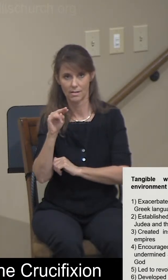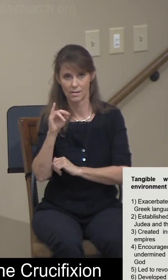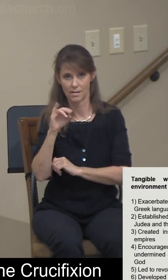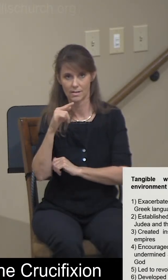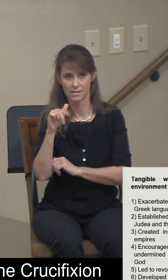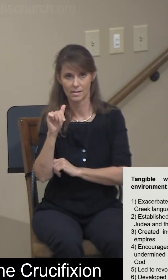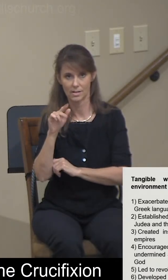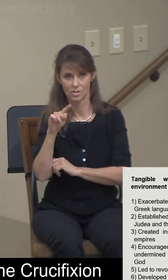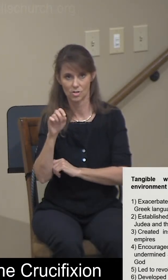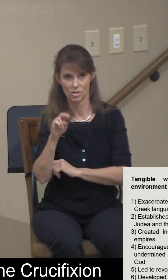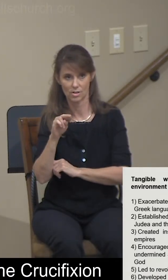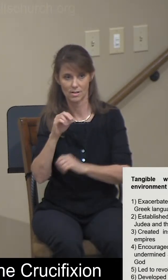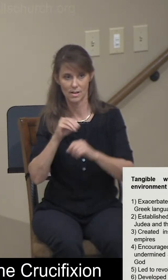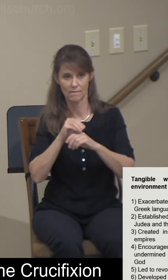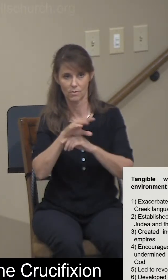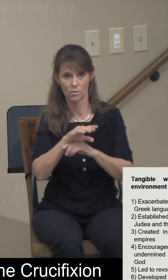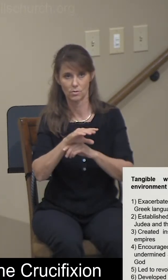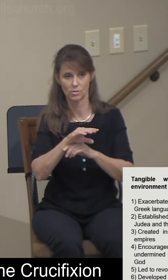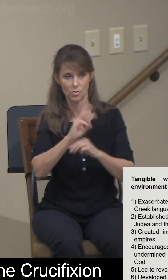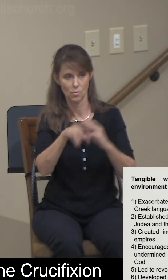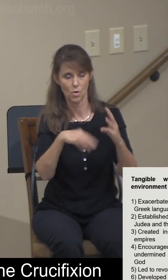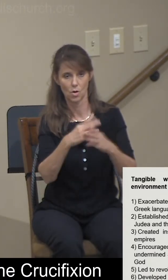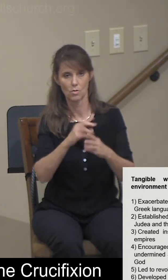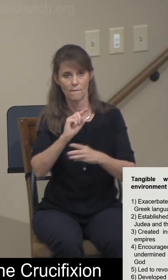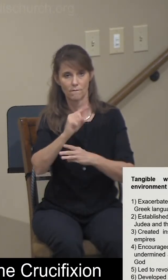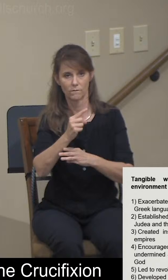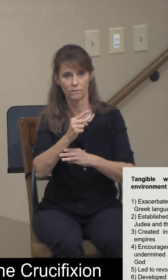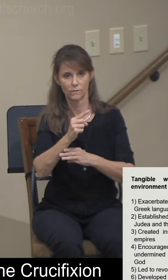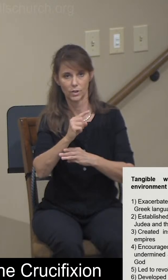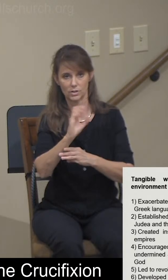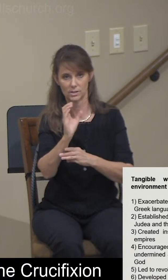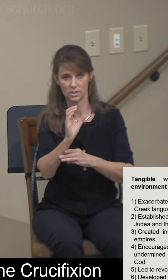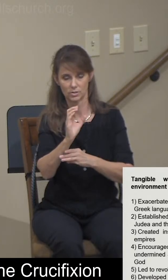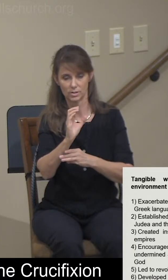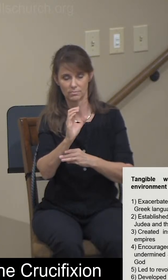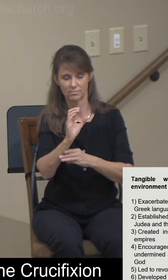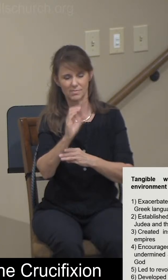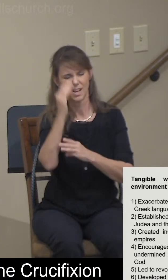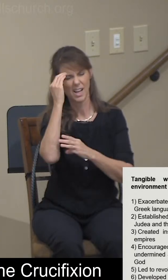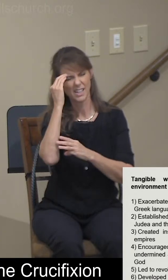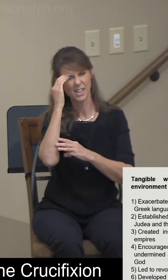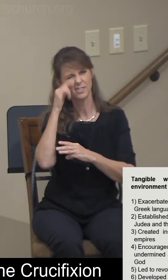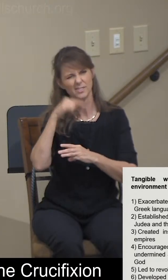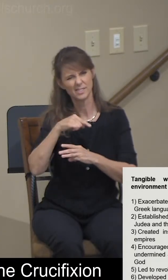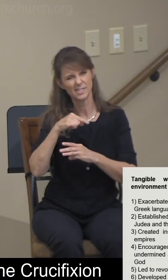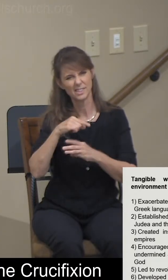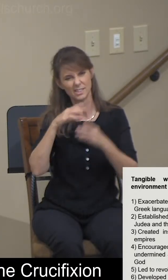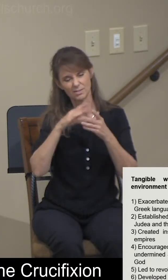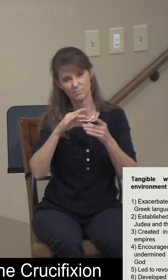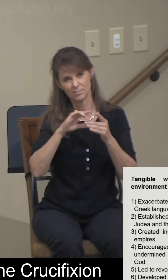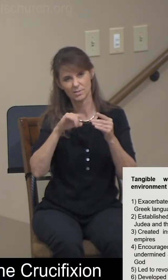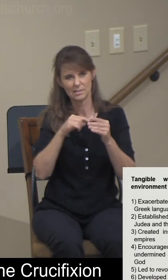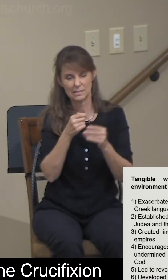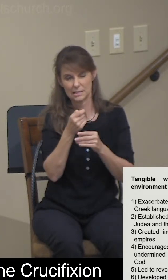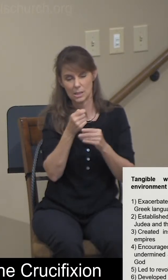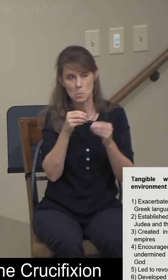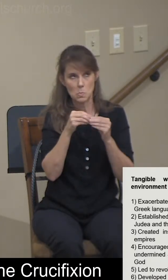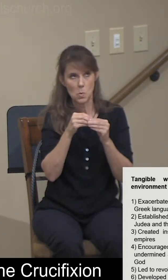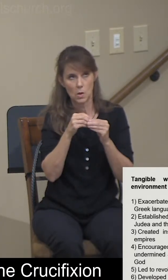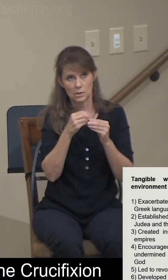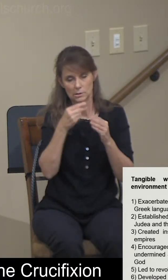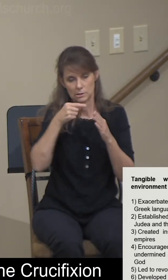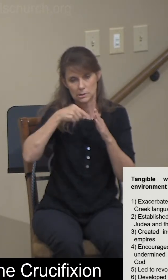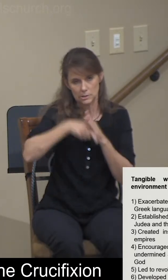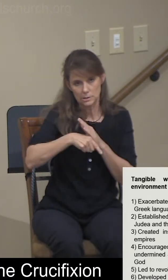of the first century. Now, I know that this is a little bit more of a historically focused talk.